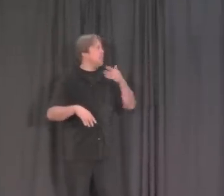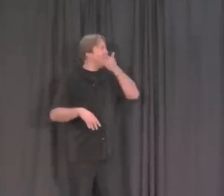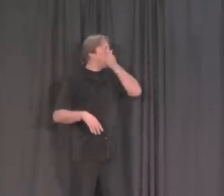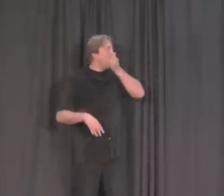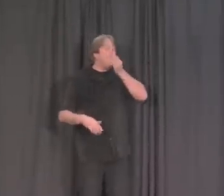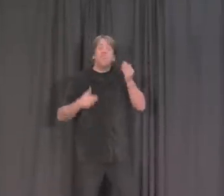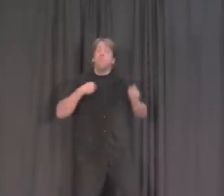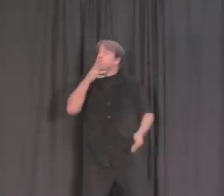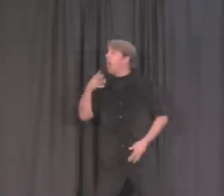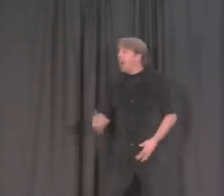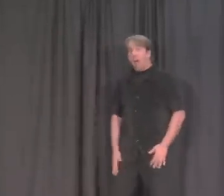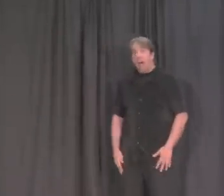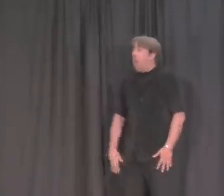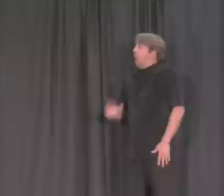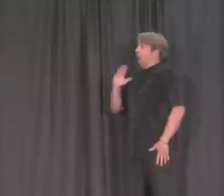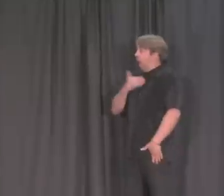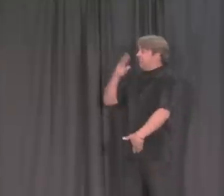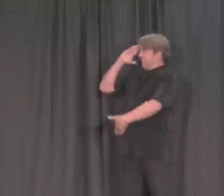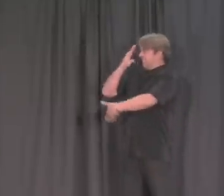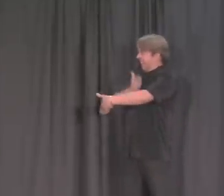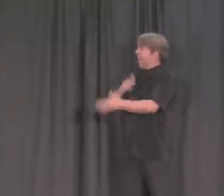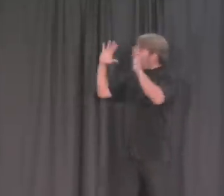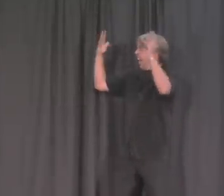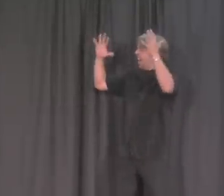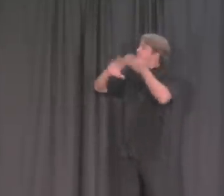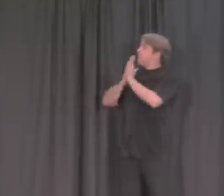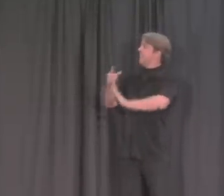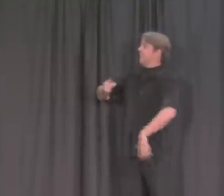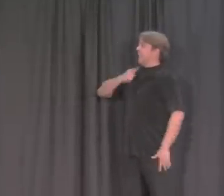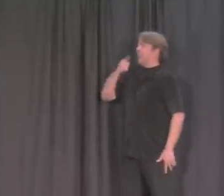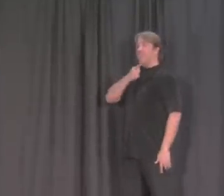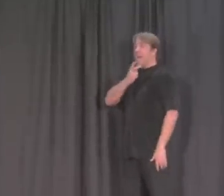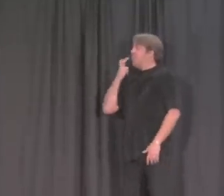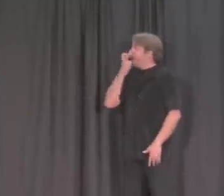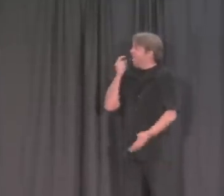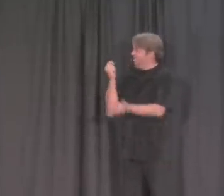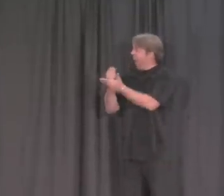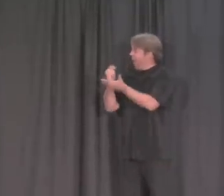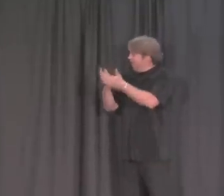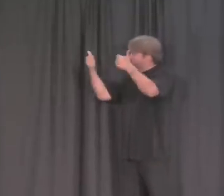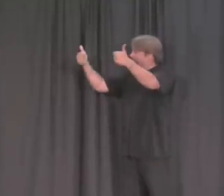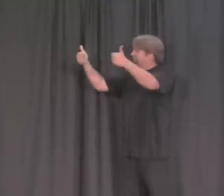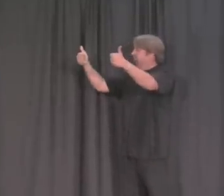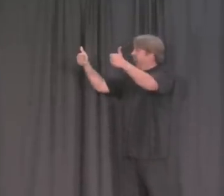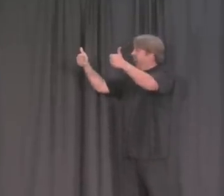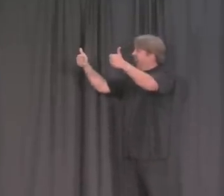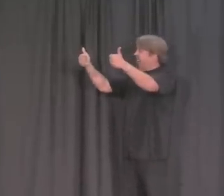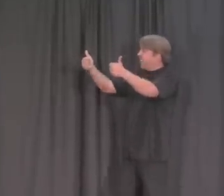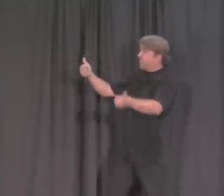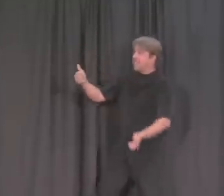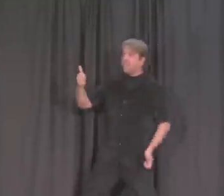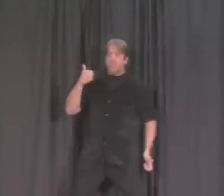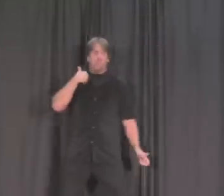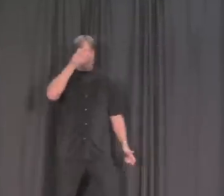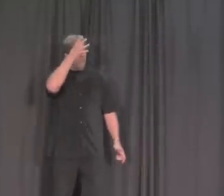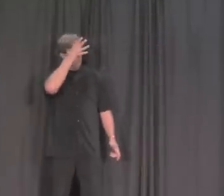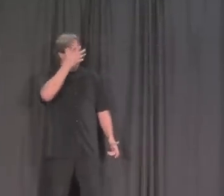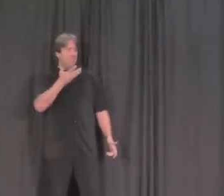My mom was like, our son, yay, he's becoming here, he's gonna go to speech therapy. My dad